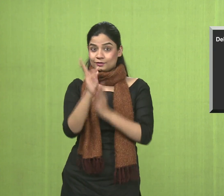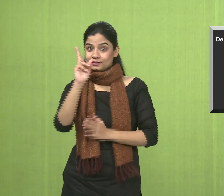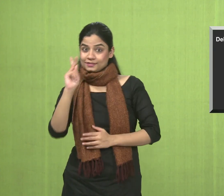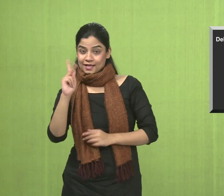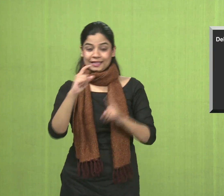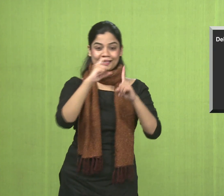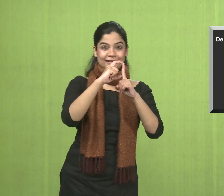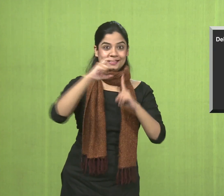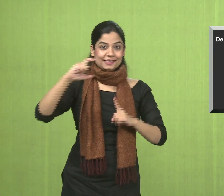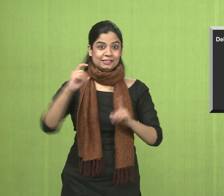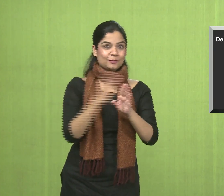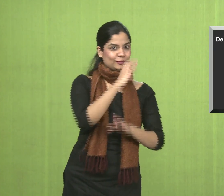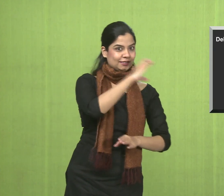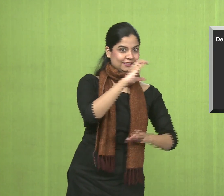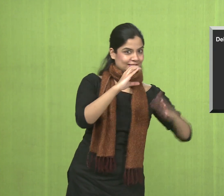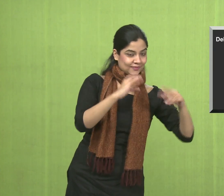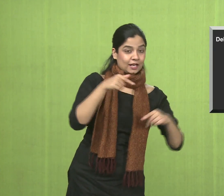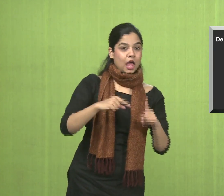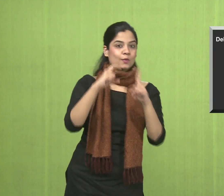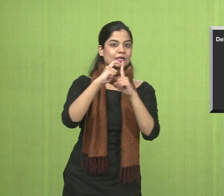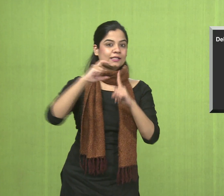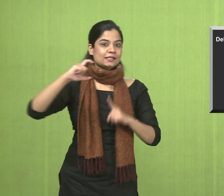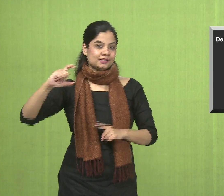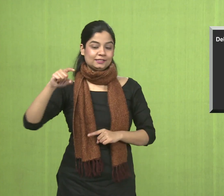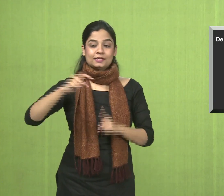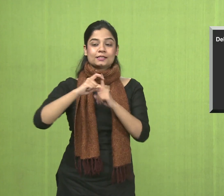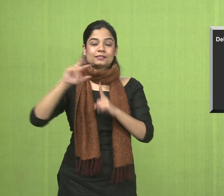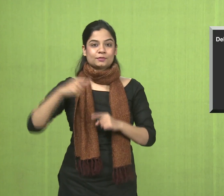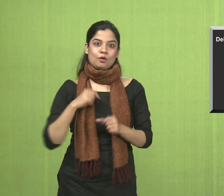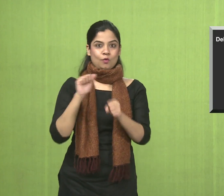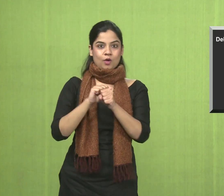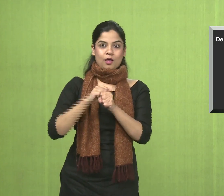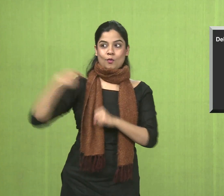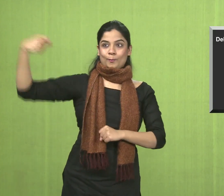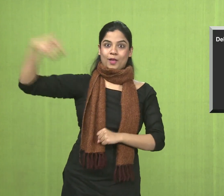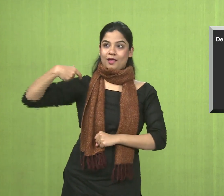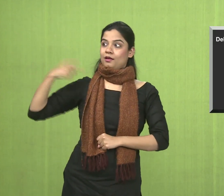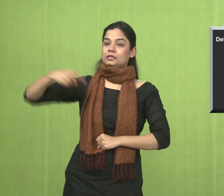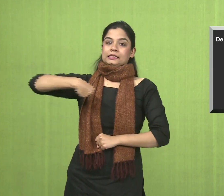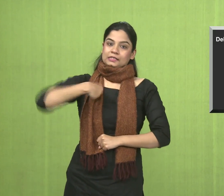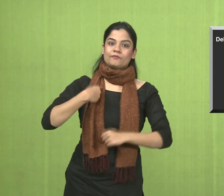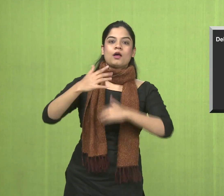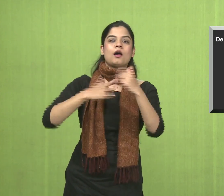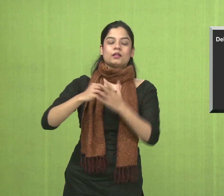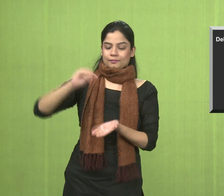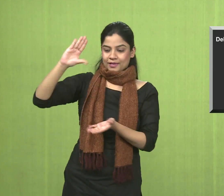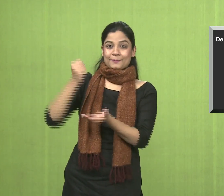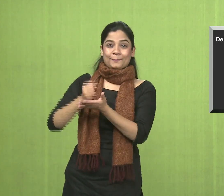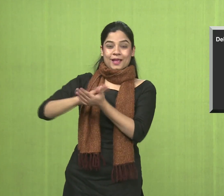There is a second way to it called debit card. We have learned about credit card, now we will learn about debit card. Debit card is something that we already have in our